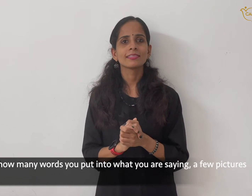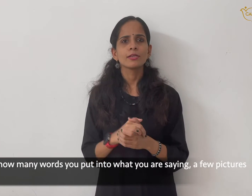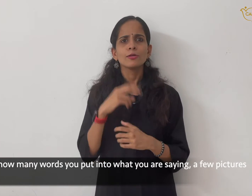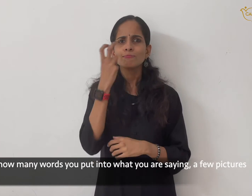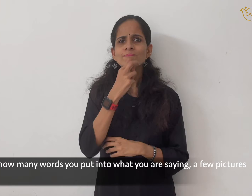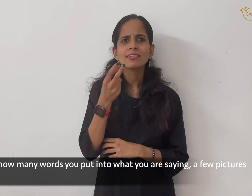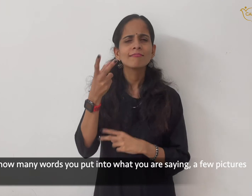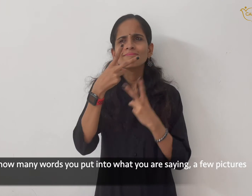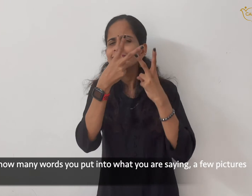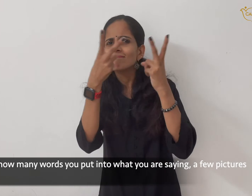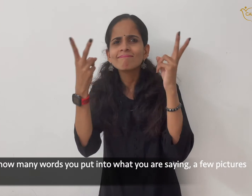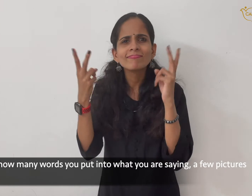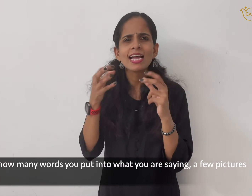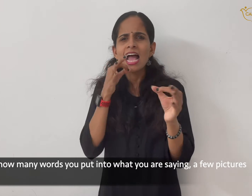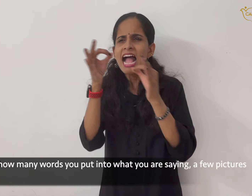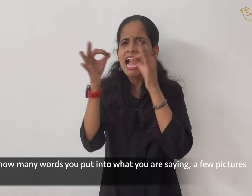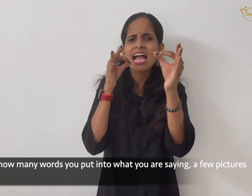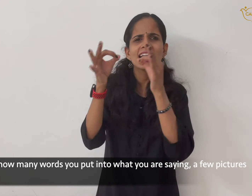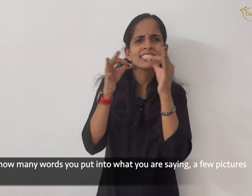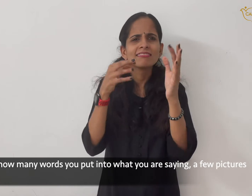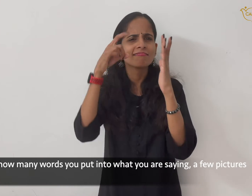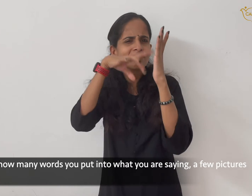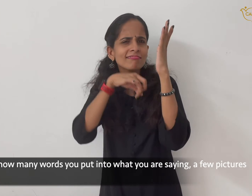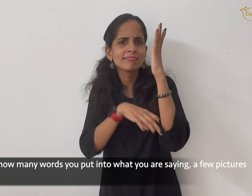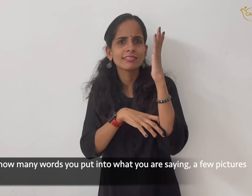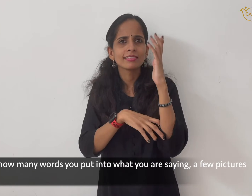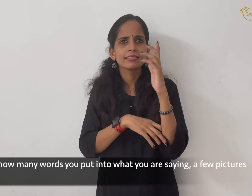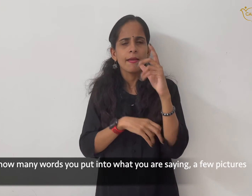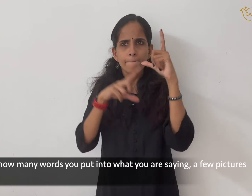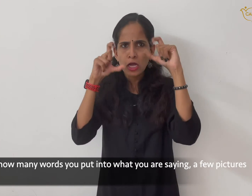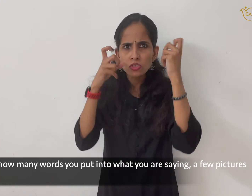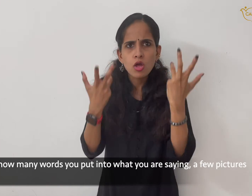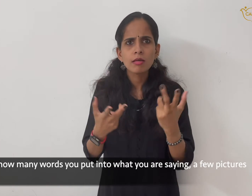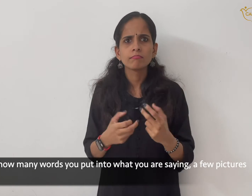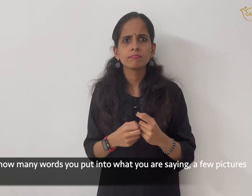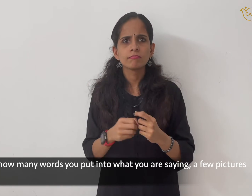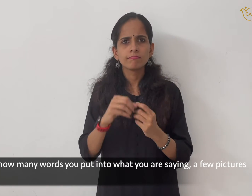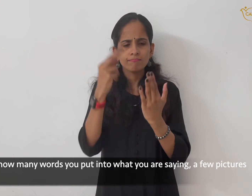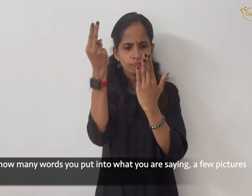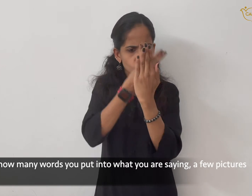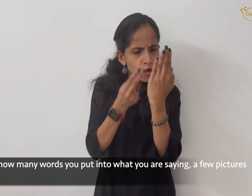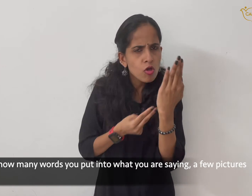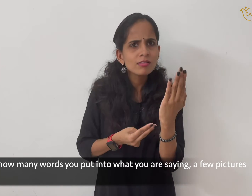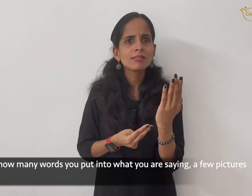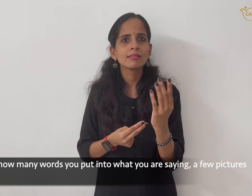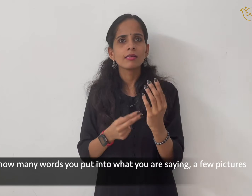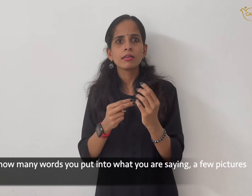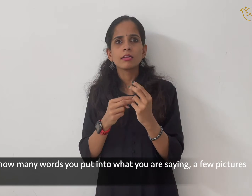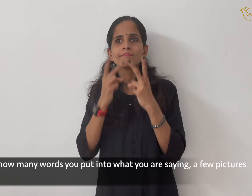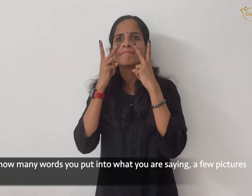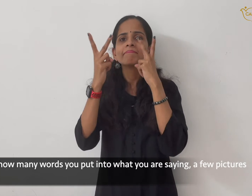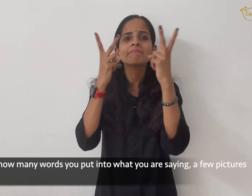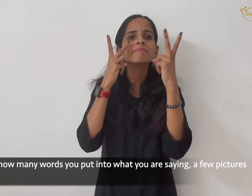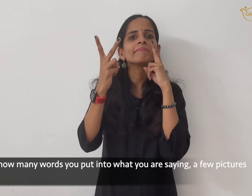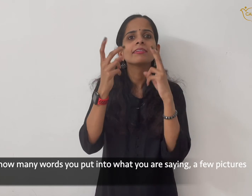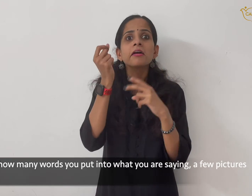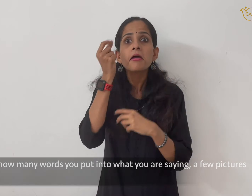No matter how many words you put into what you're saying, a few pictures and